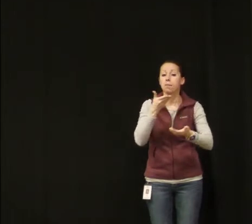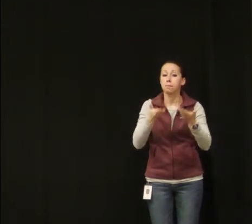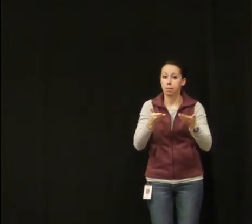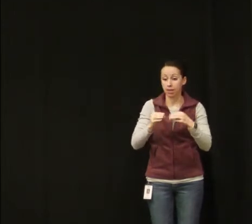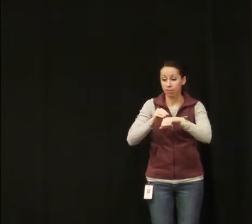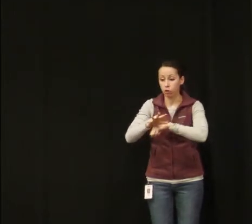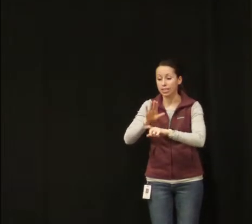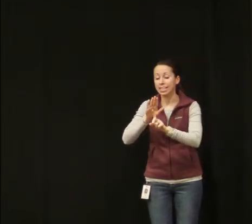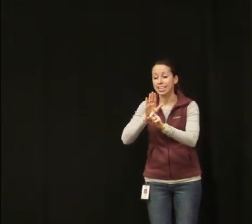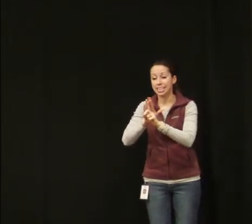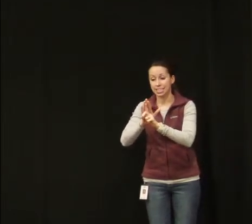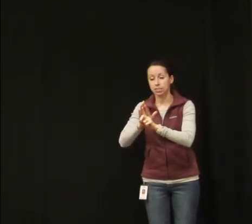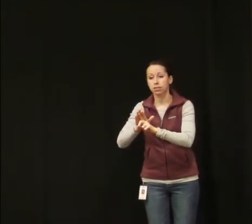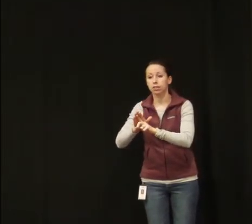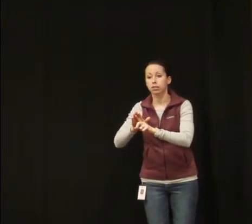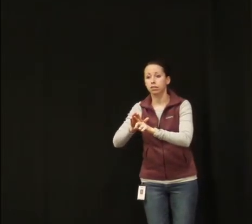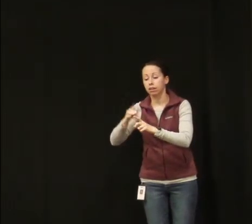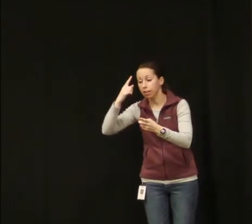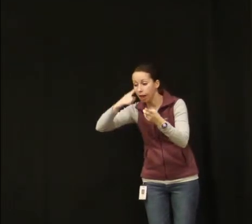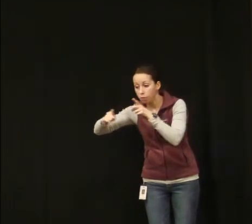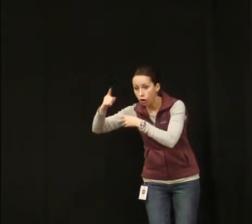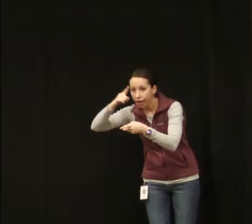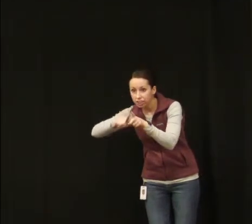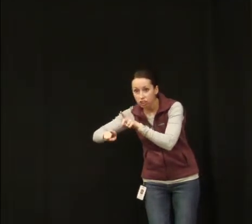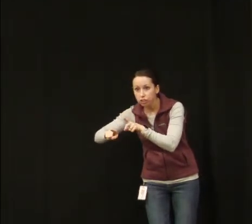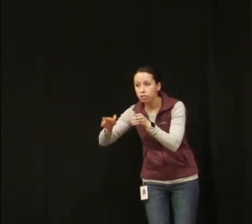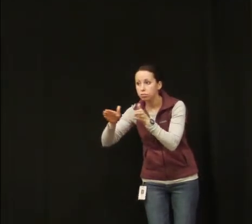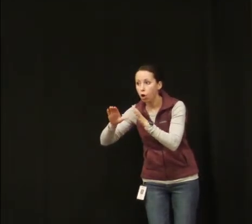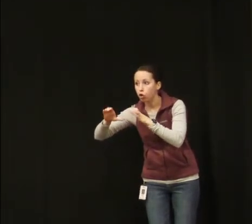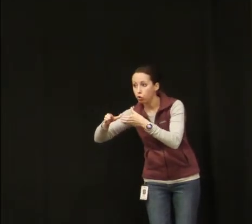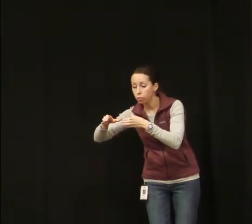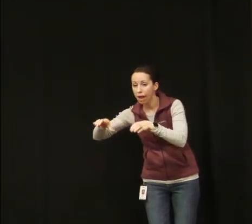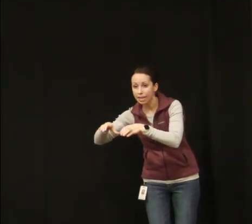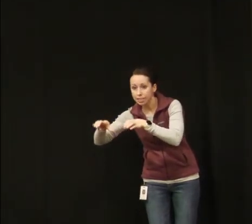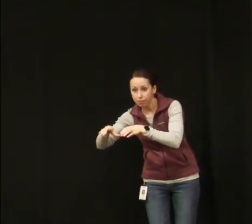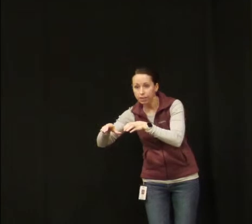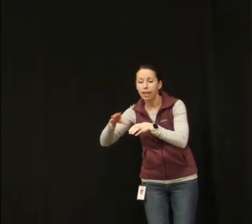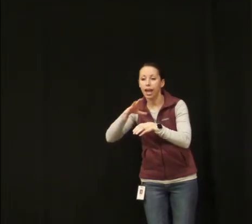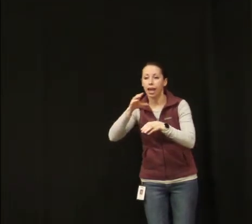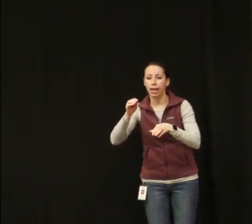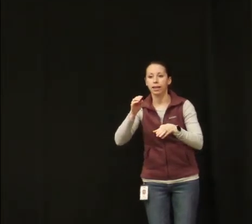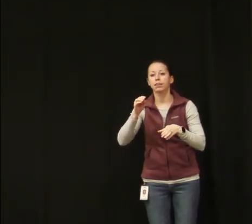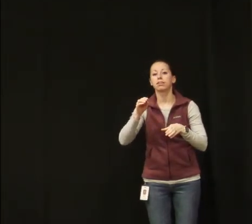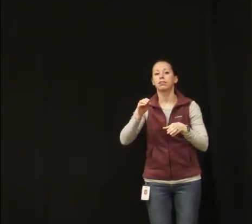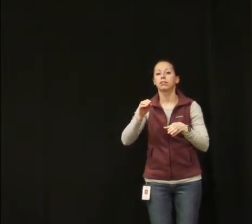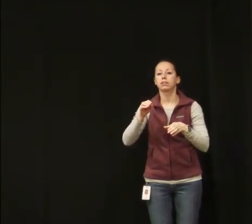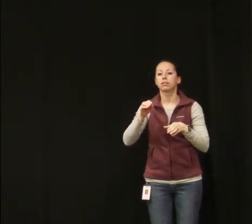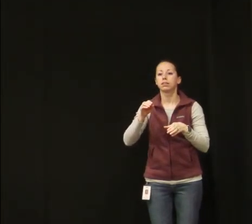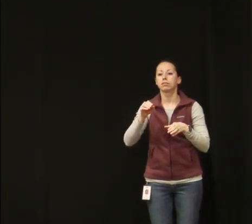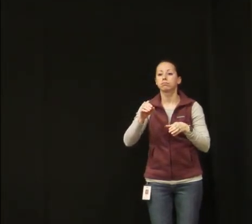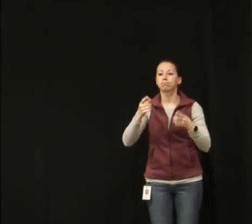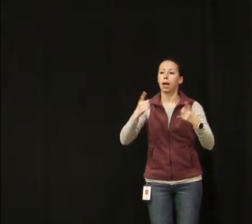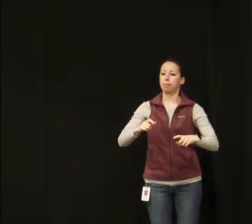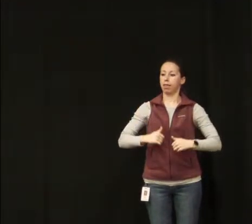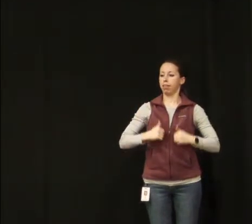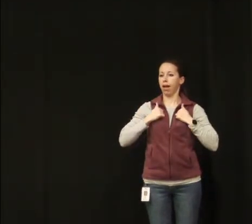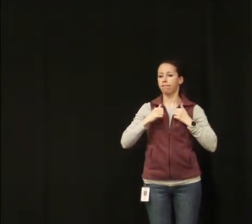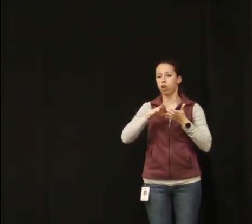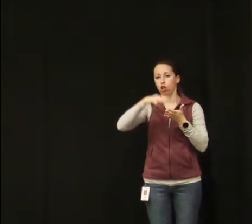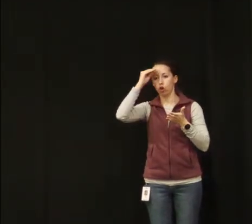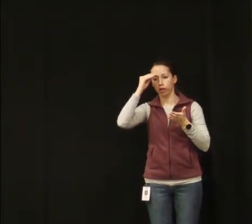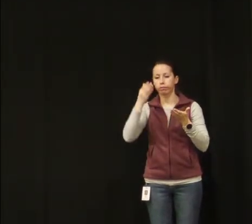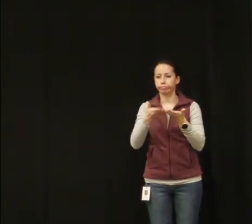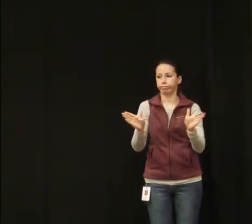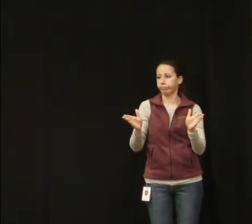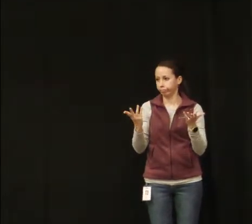collaboration, small group work activities, station work, and incidental learning. So again, this is personalized and individualized for